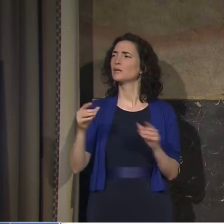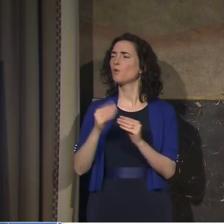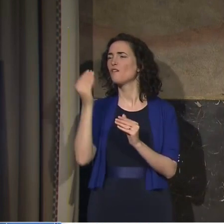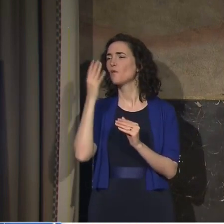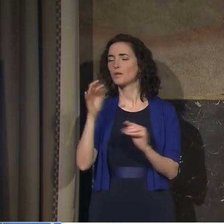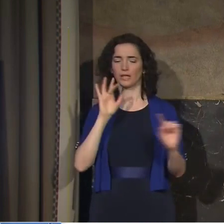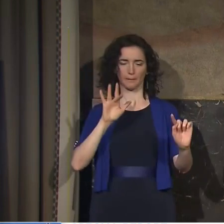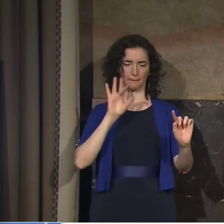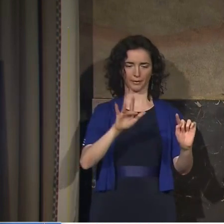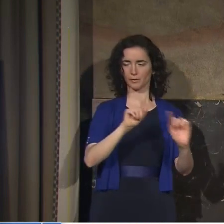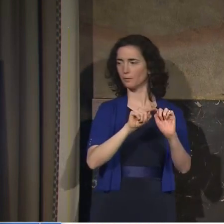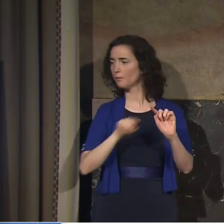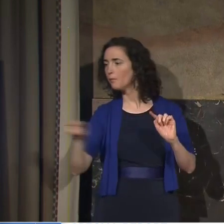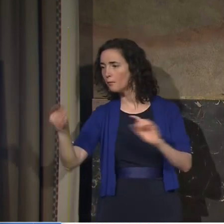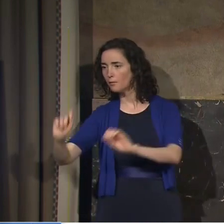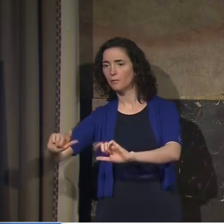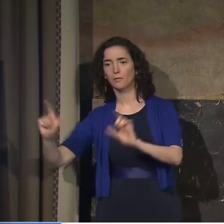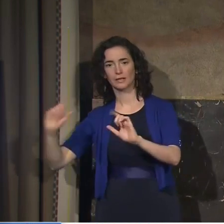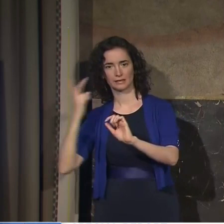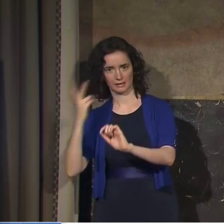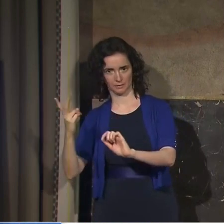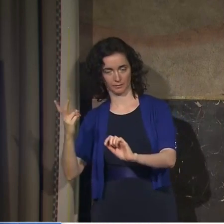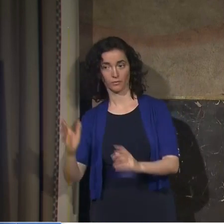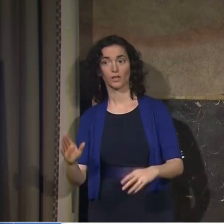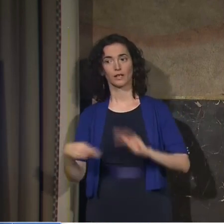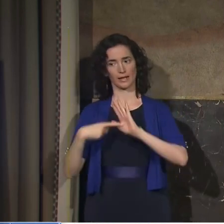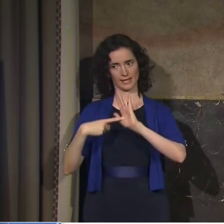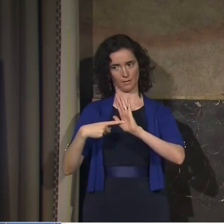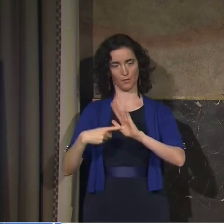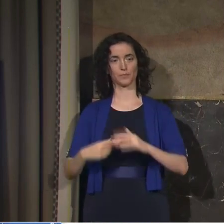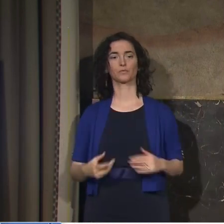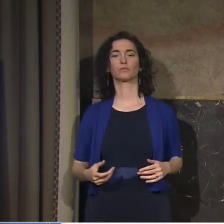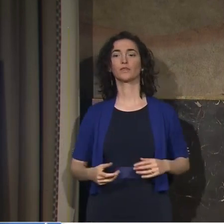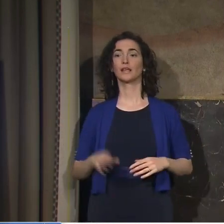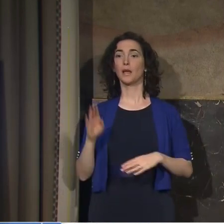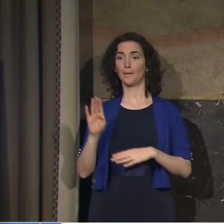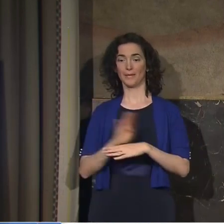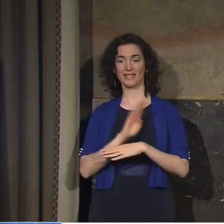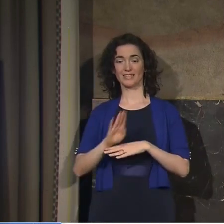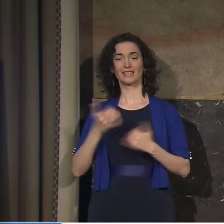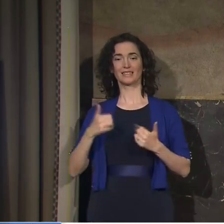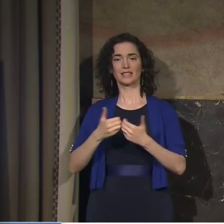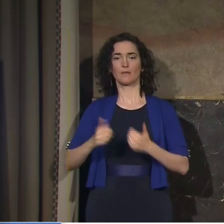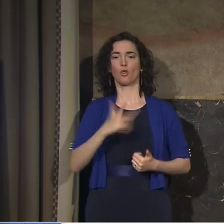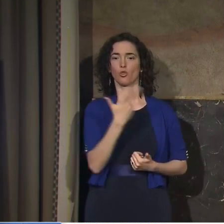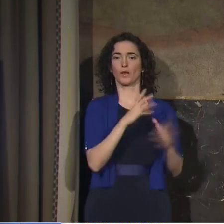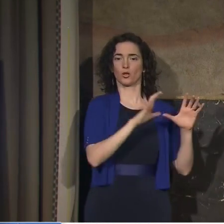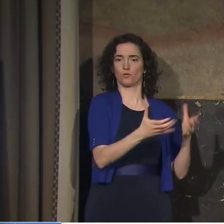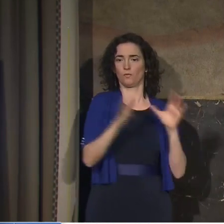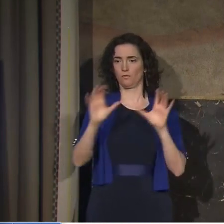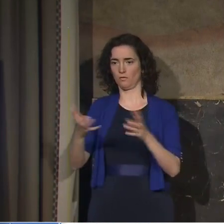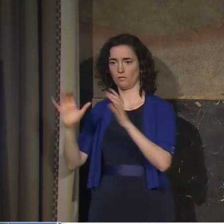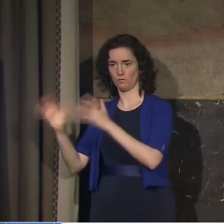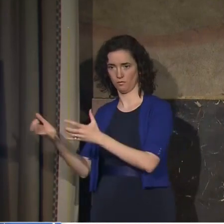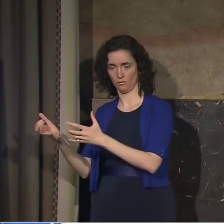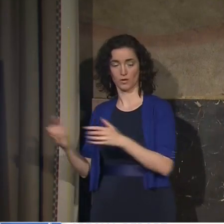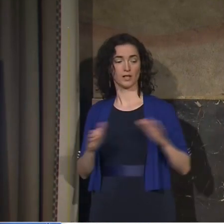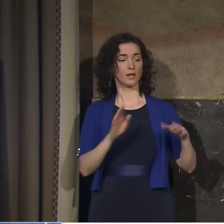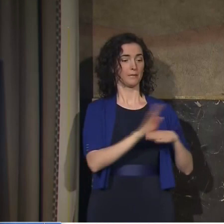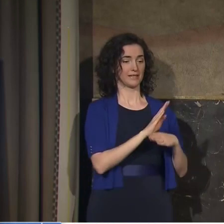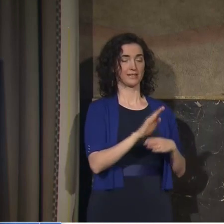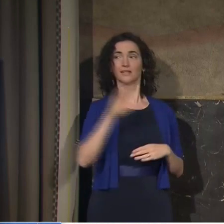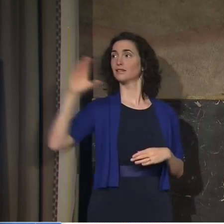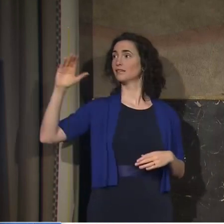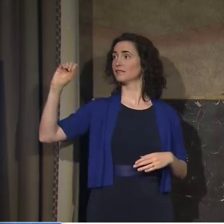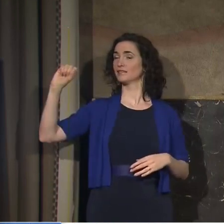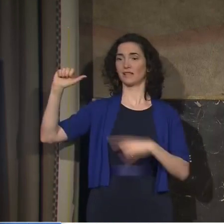as we will still have 3 categories of businesses in Louisiana. Those deemed essential by CISA,